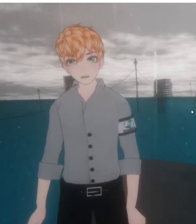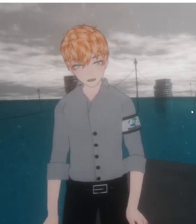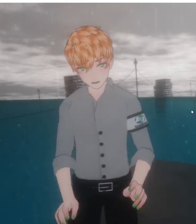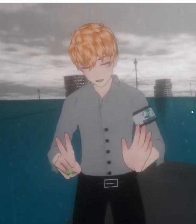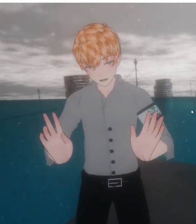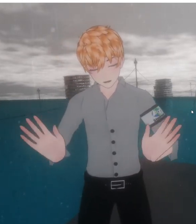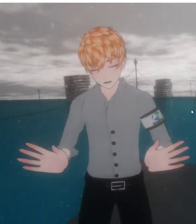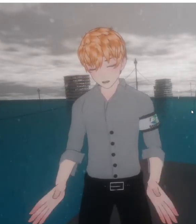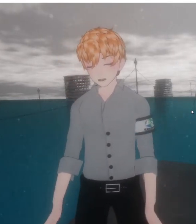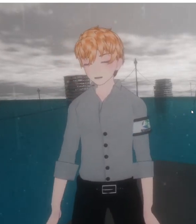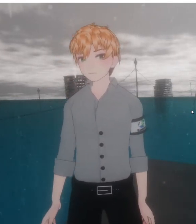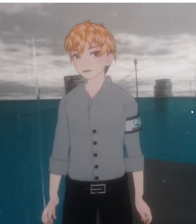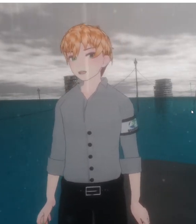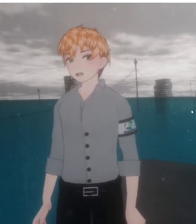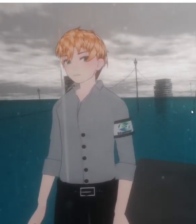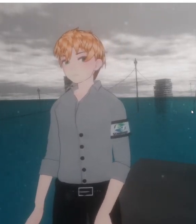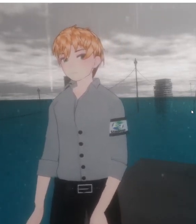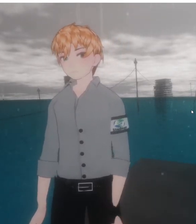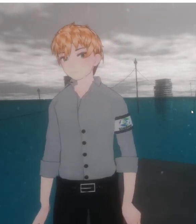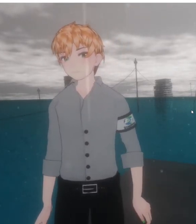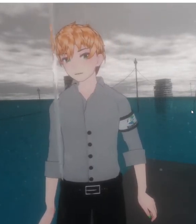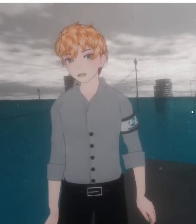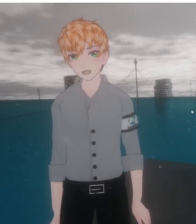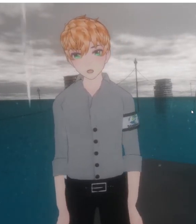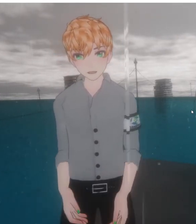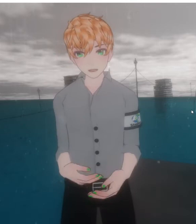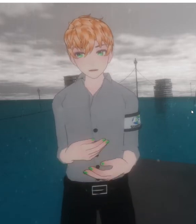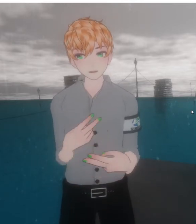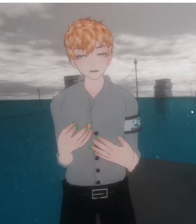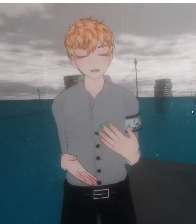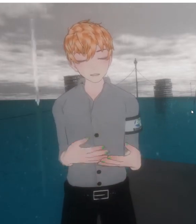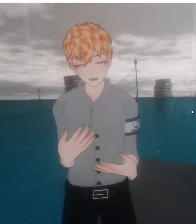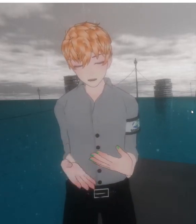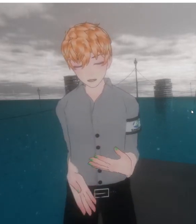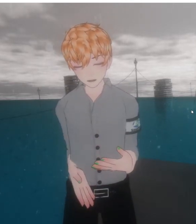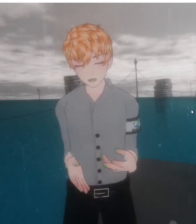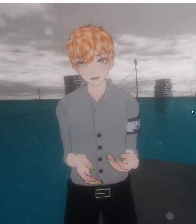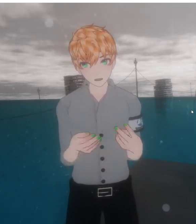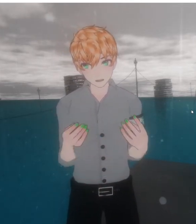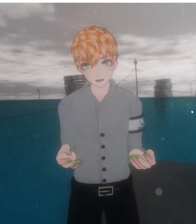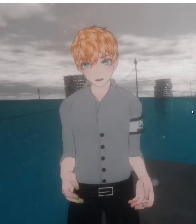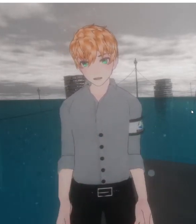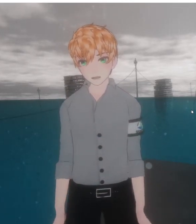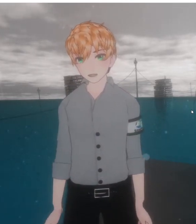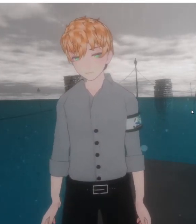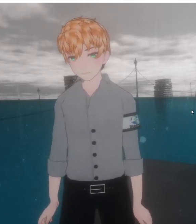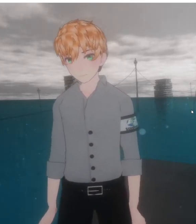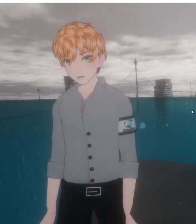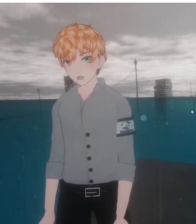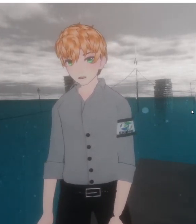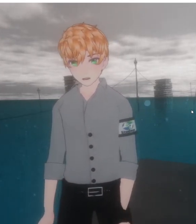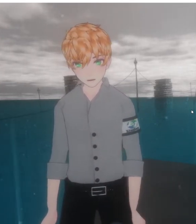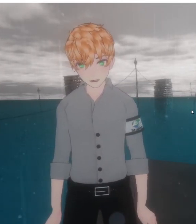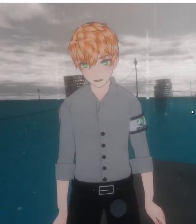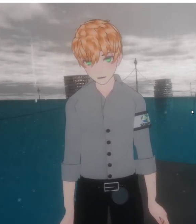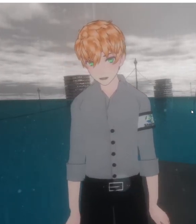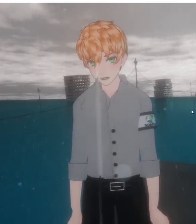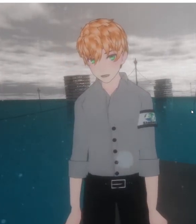much further along than that. I was aiming for about 75,000 words, ended up being over 120